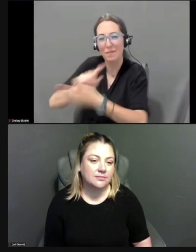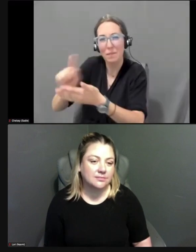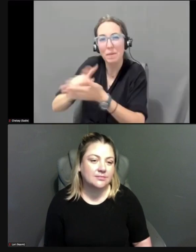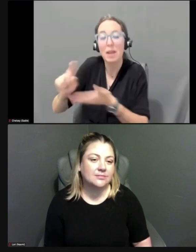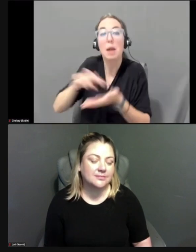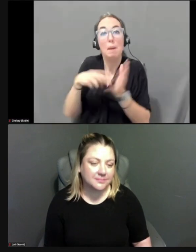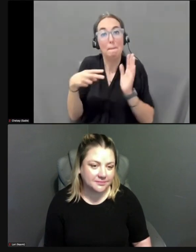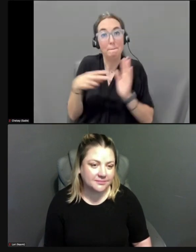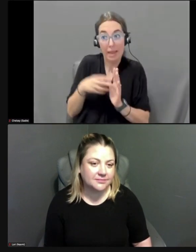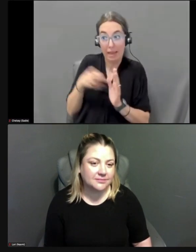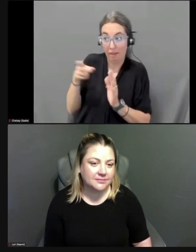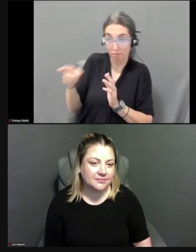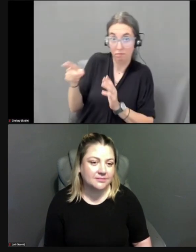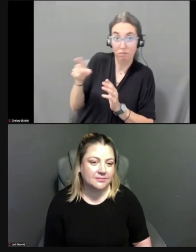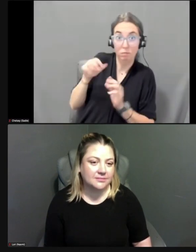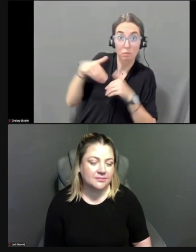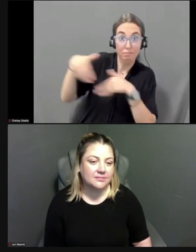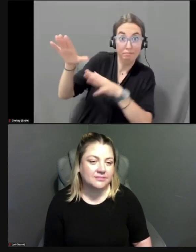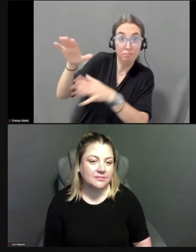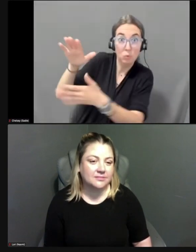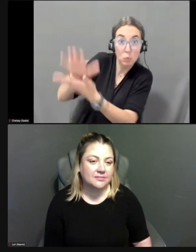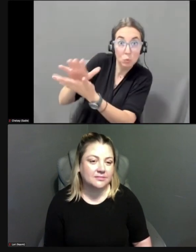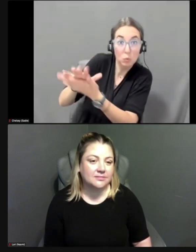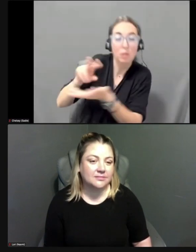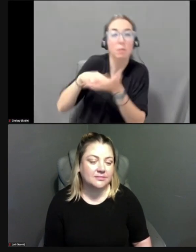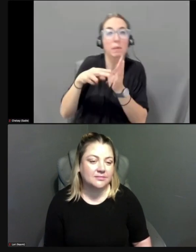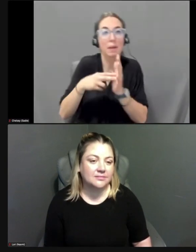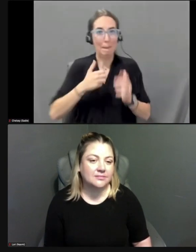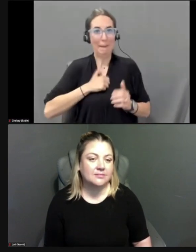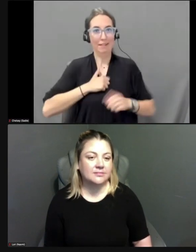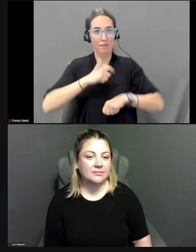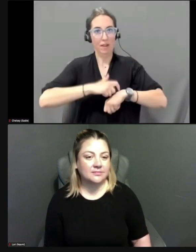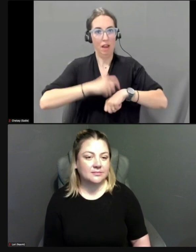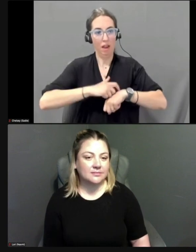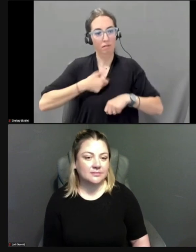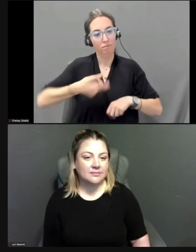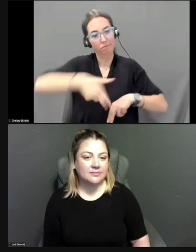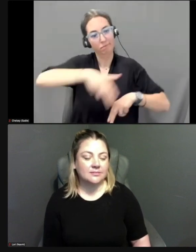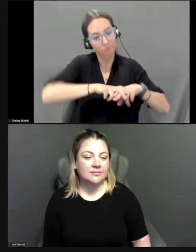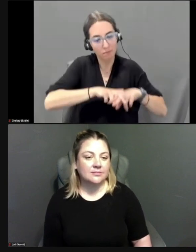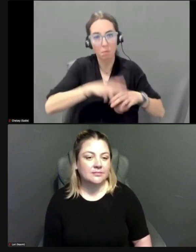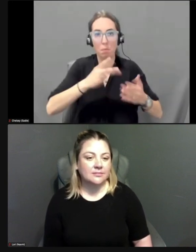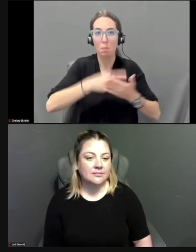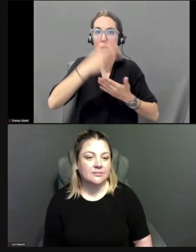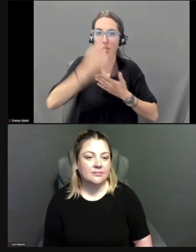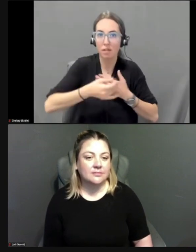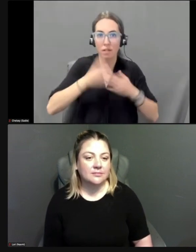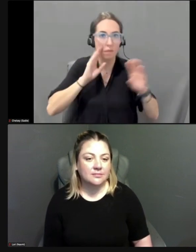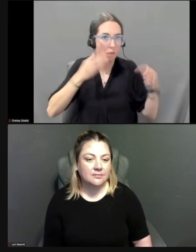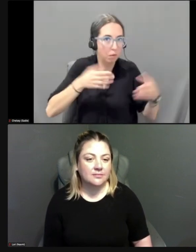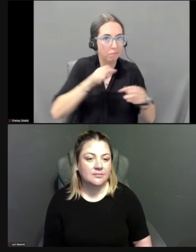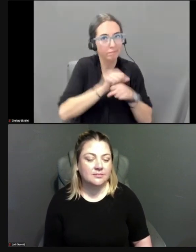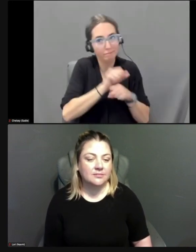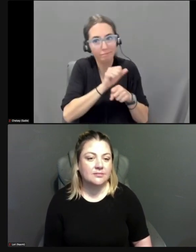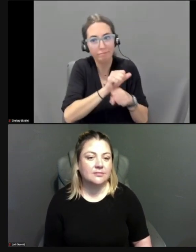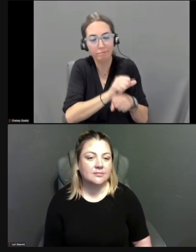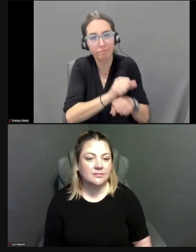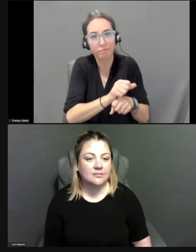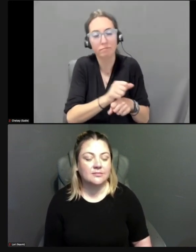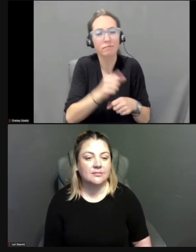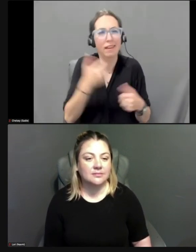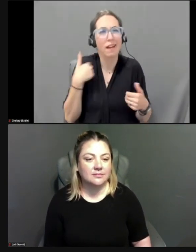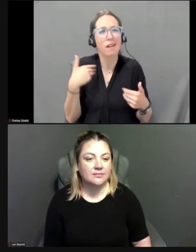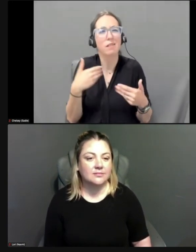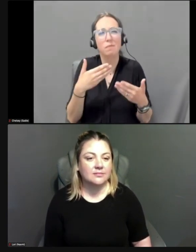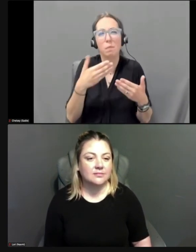sit down and work on stuff like this podcast and some other projects that are coming up later on in the year,